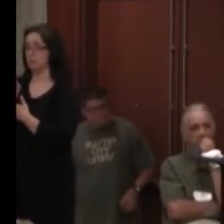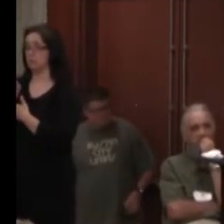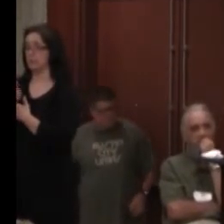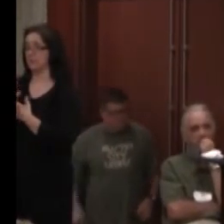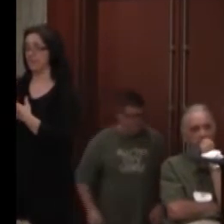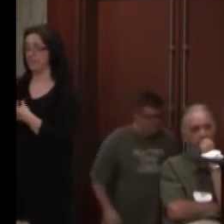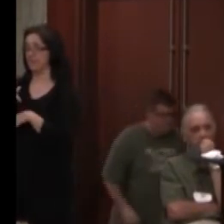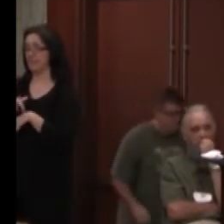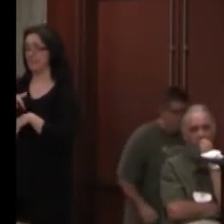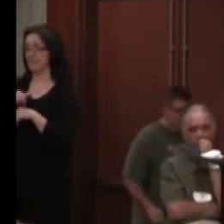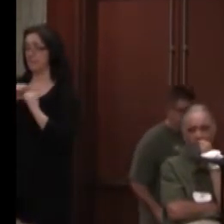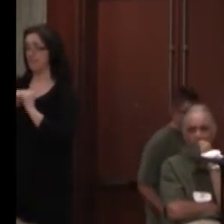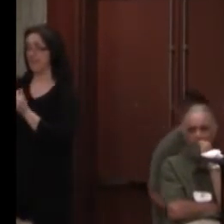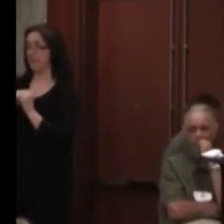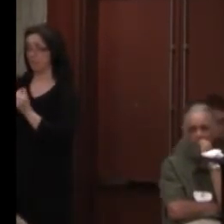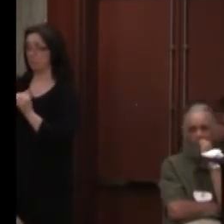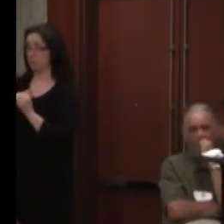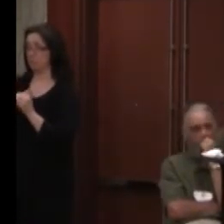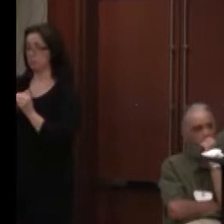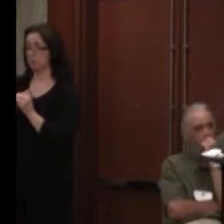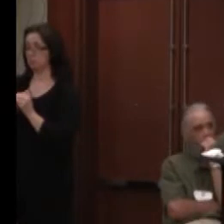this time together